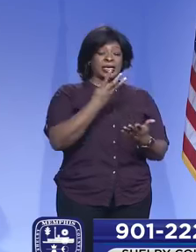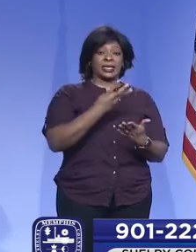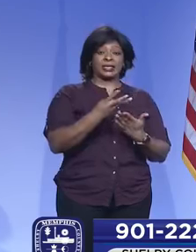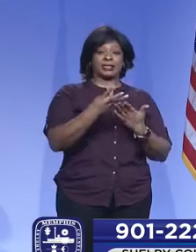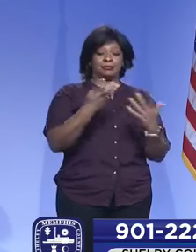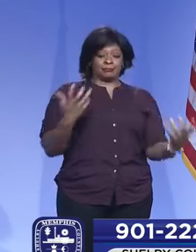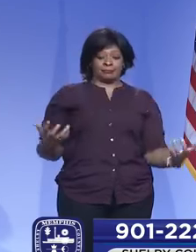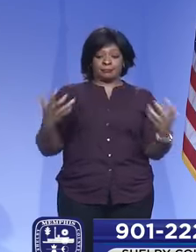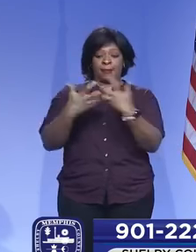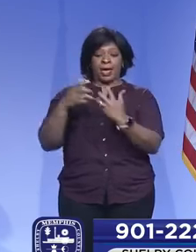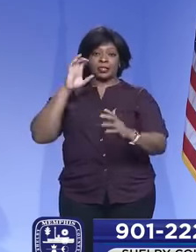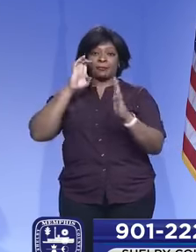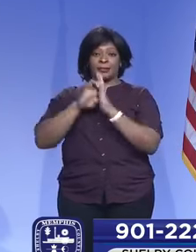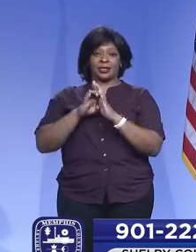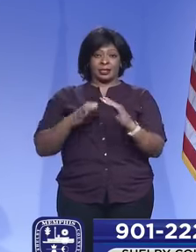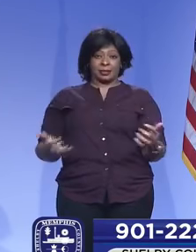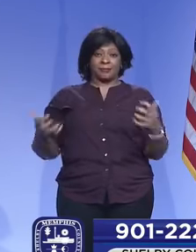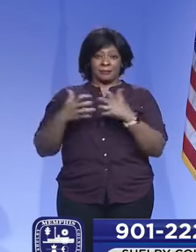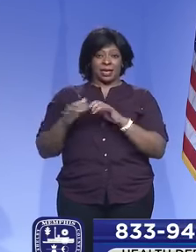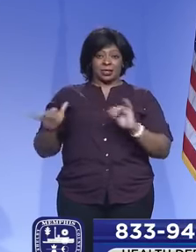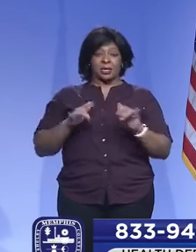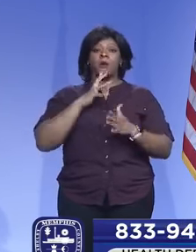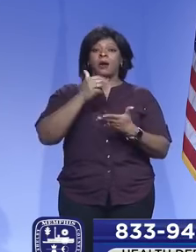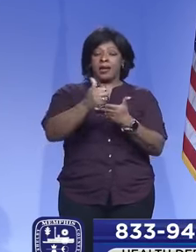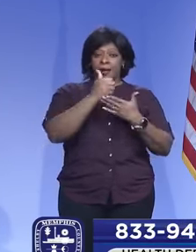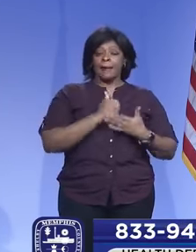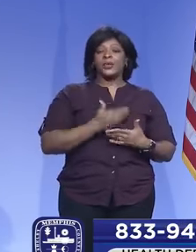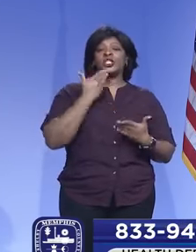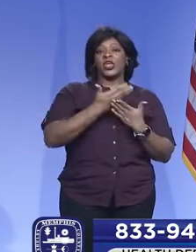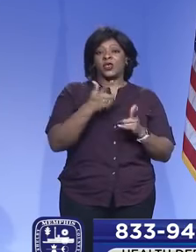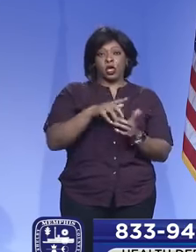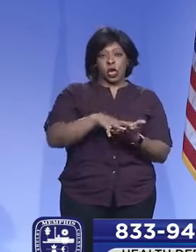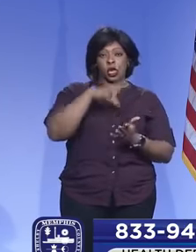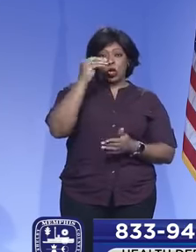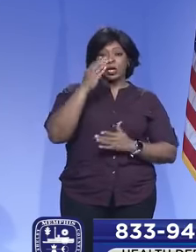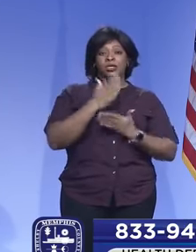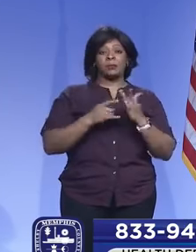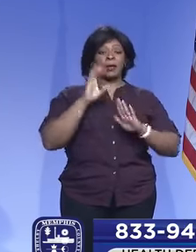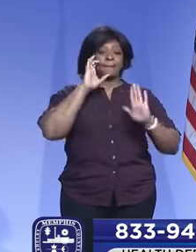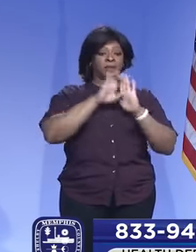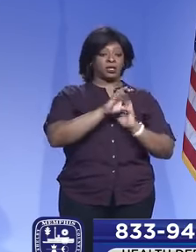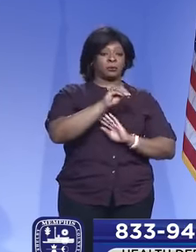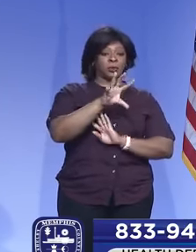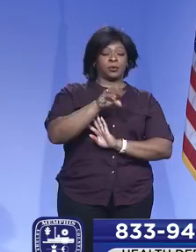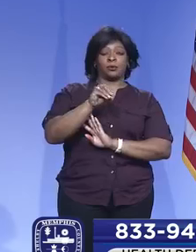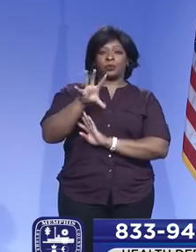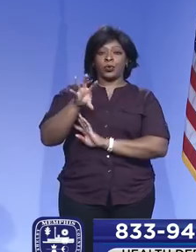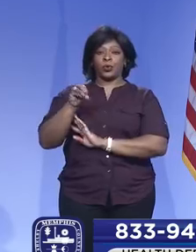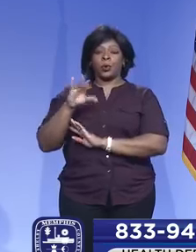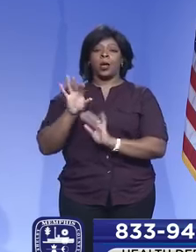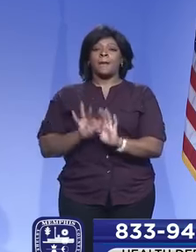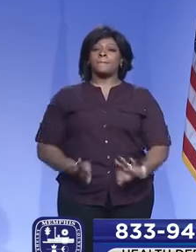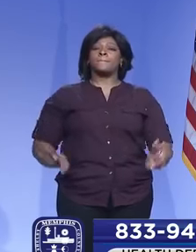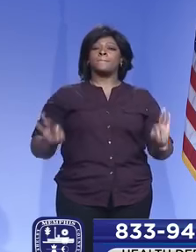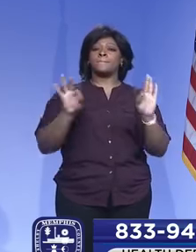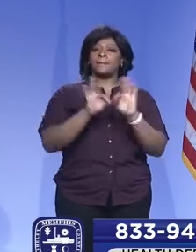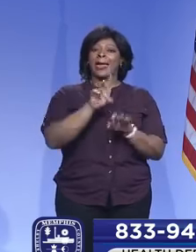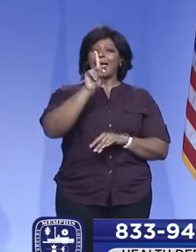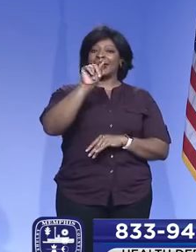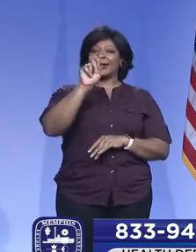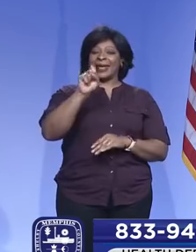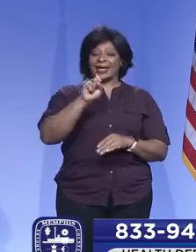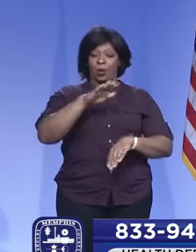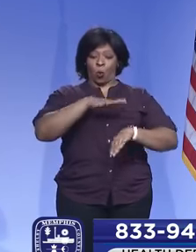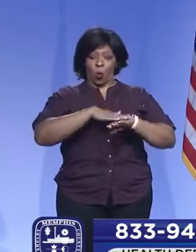event. It does help, and it's a good takeaway. If someone does take photographs, it's important to make sure the date stamp